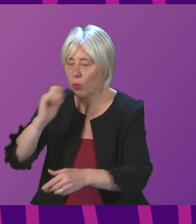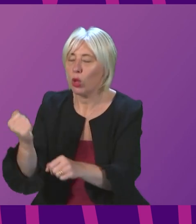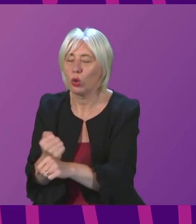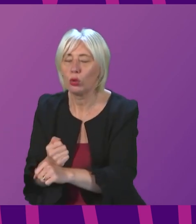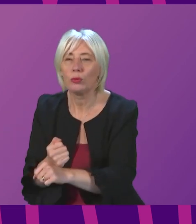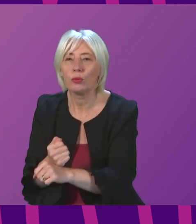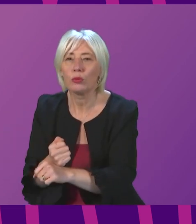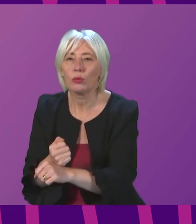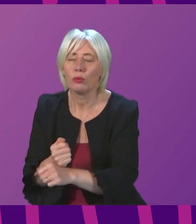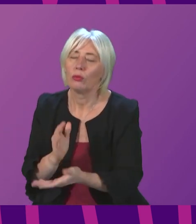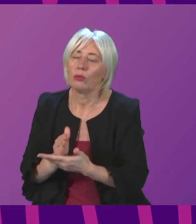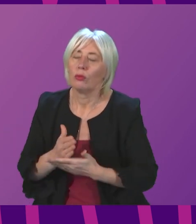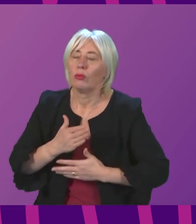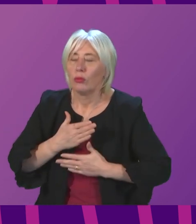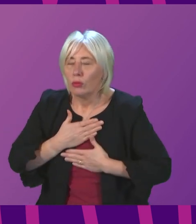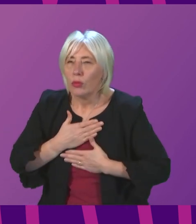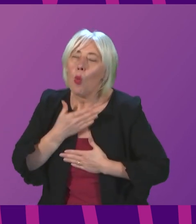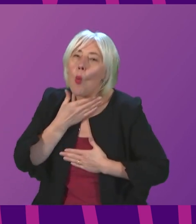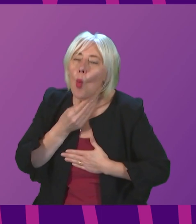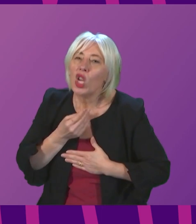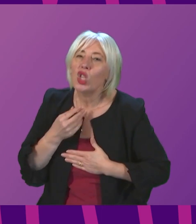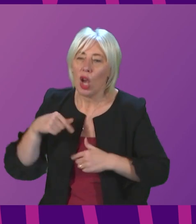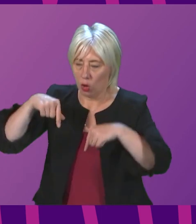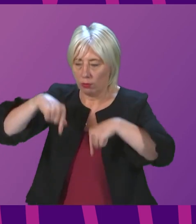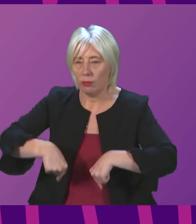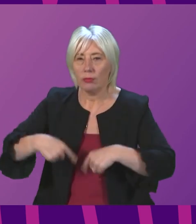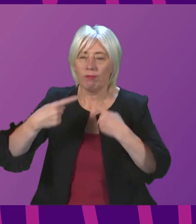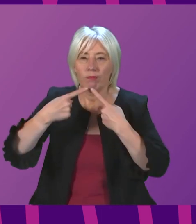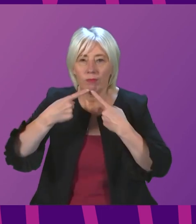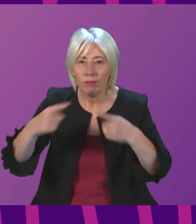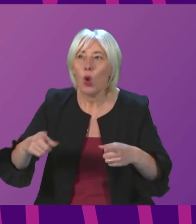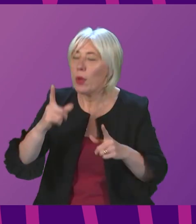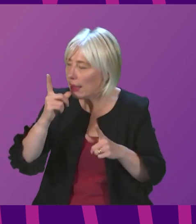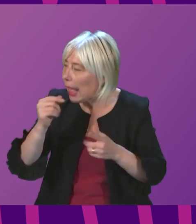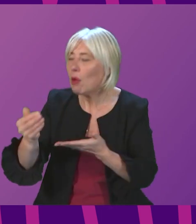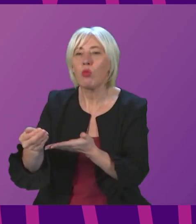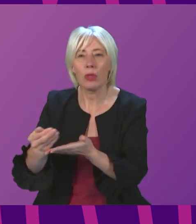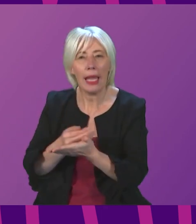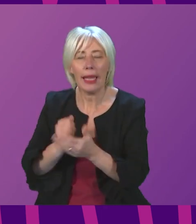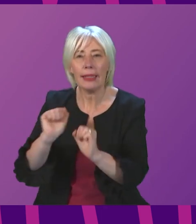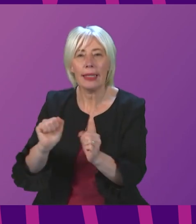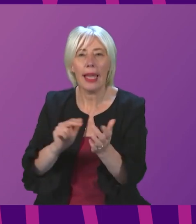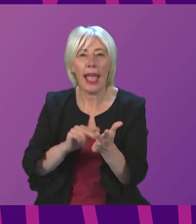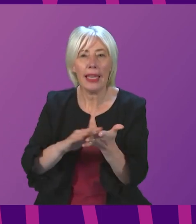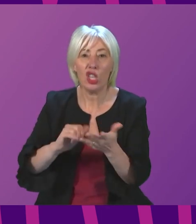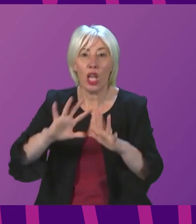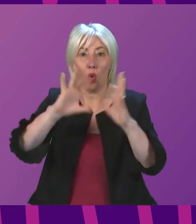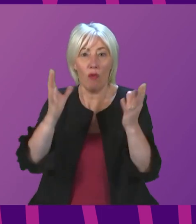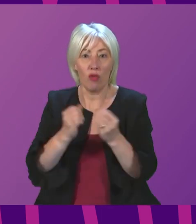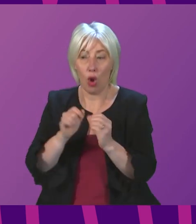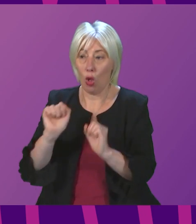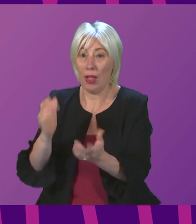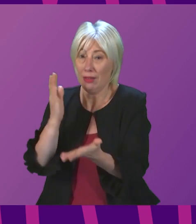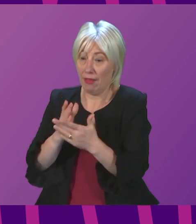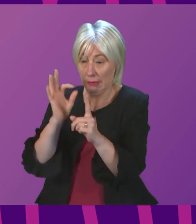dearly wish I could stand here and say that we can somehow protect the NHS generally and cancer services